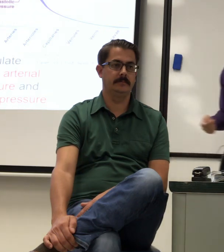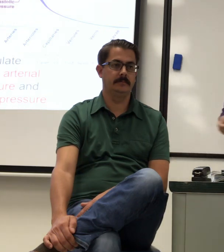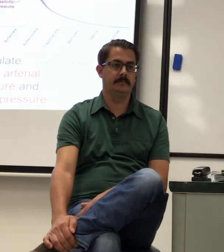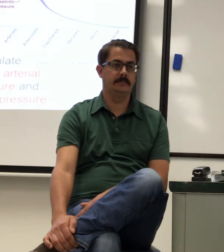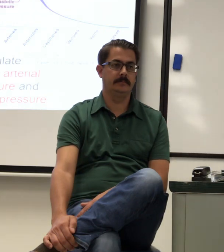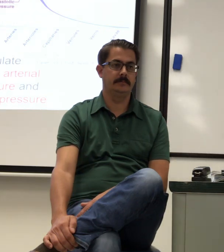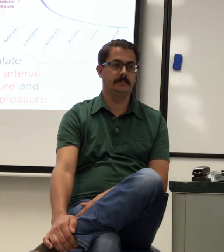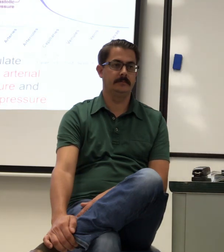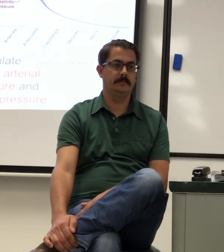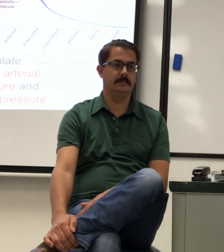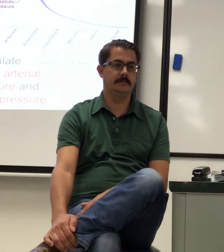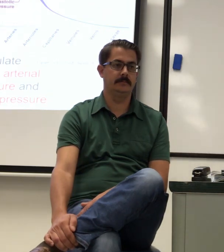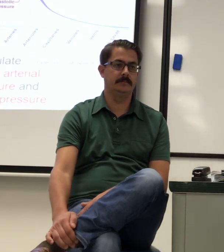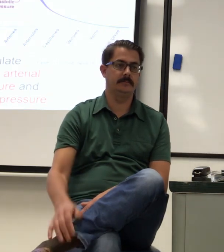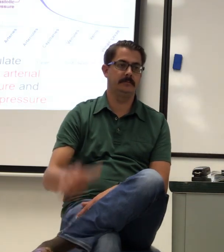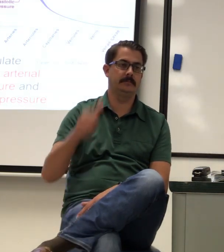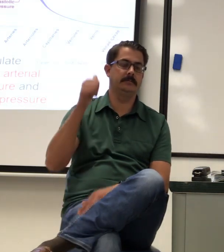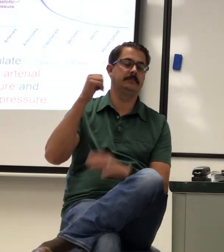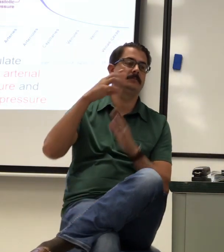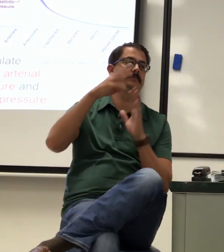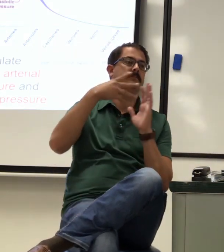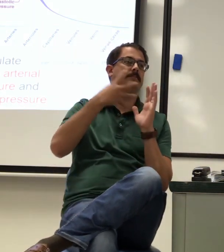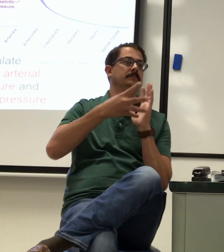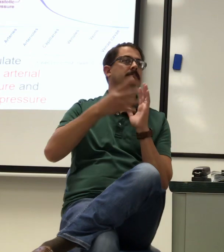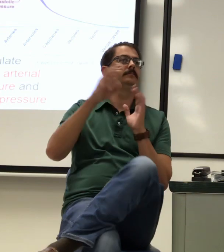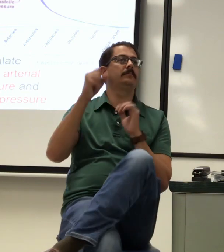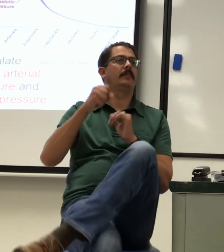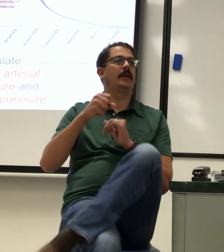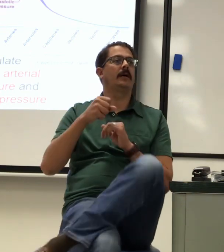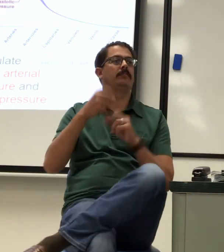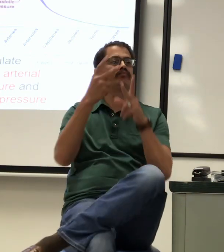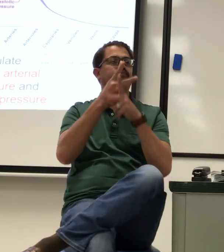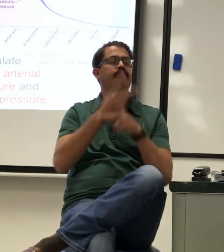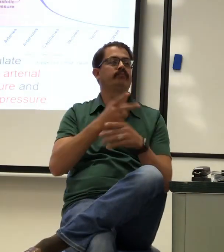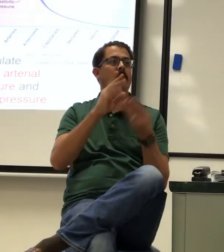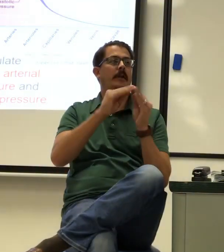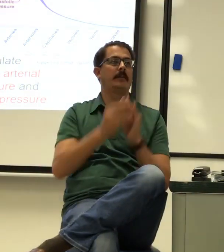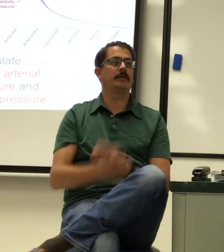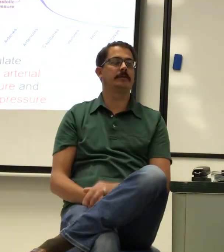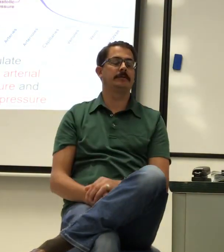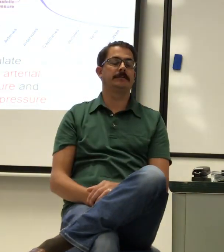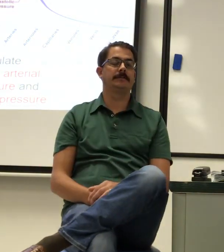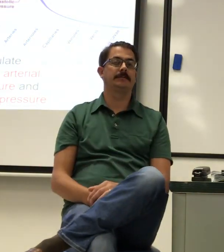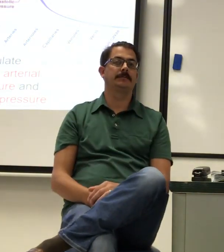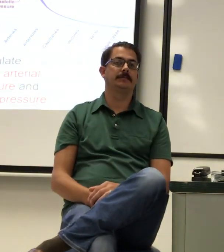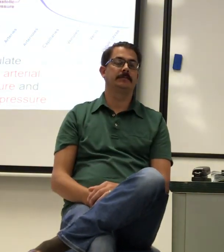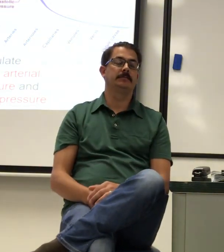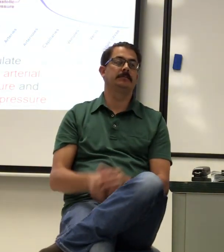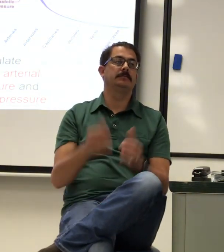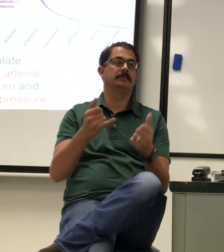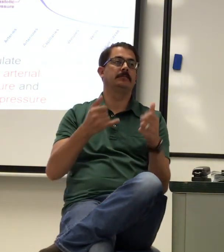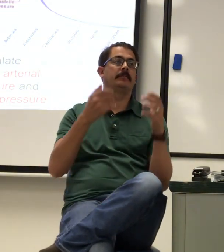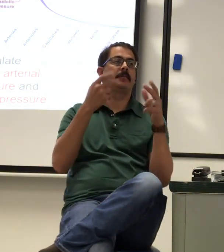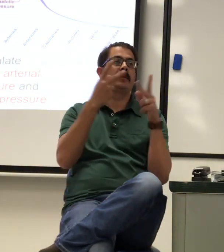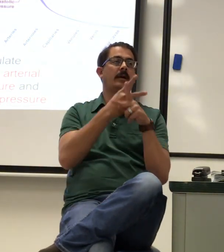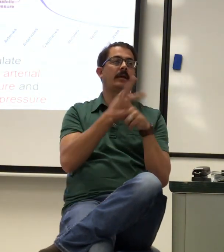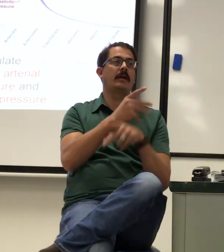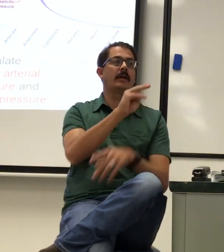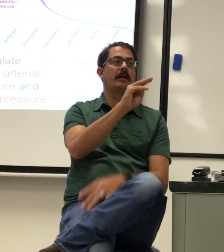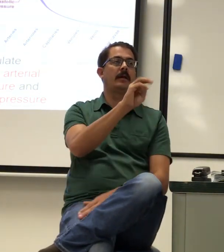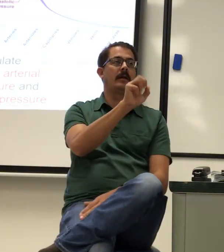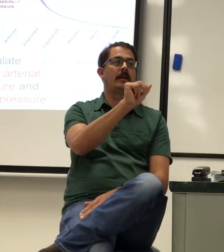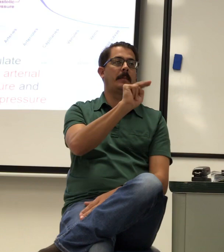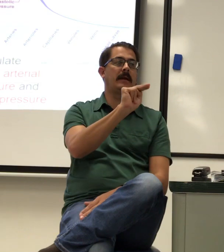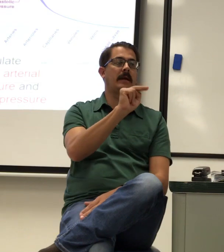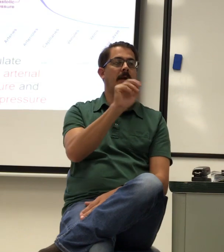What I did was I made a table to kind of ballpark the numbers. The first thing to do, let's calculate the mean arterial